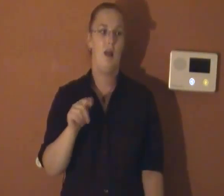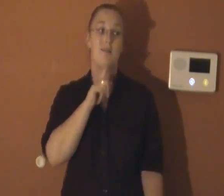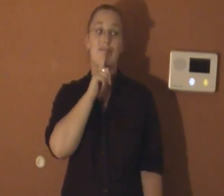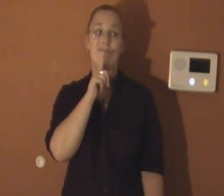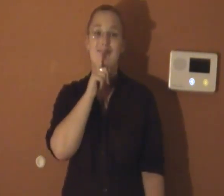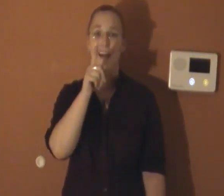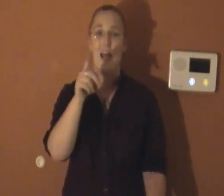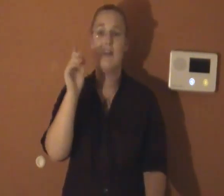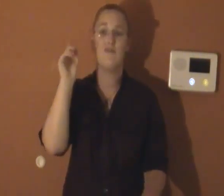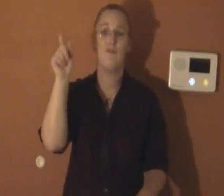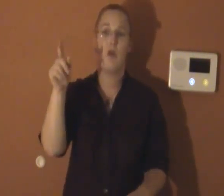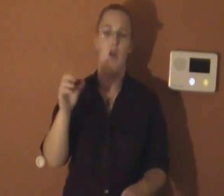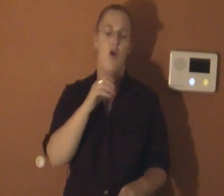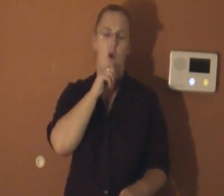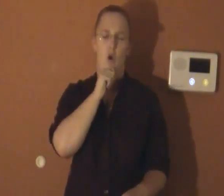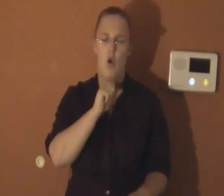brass rail lamps.